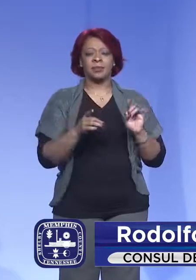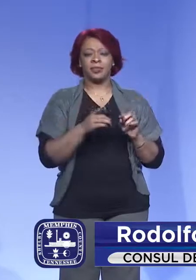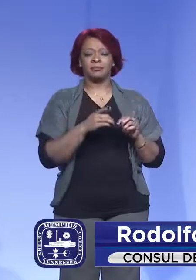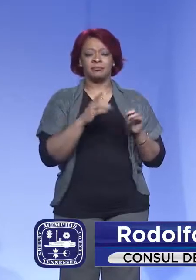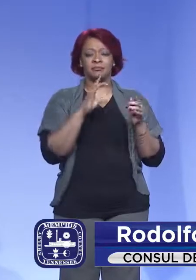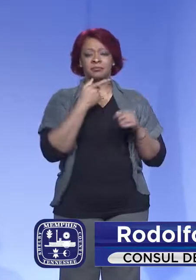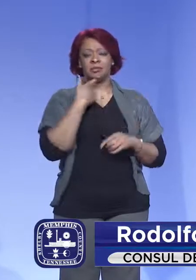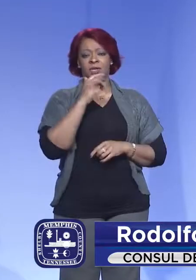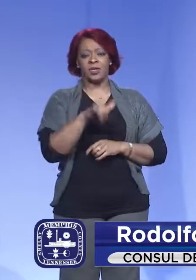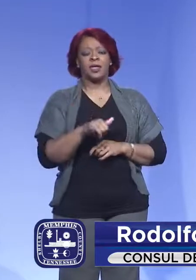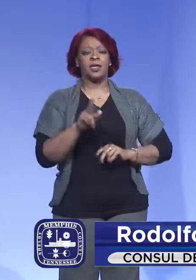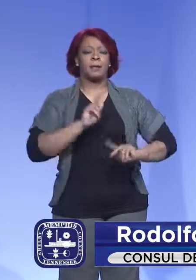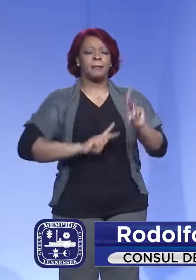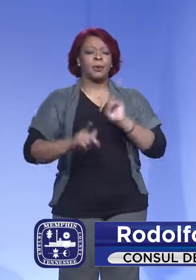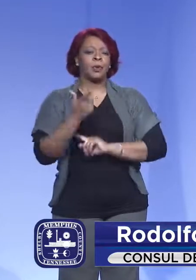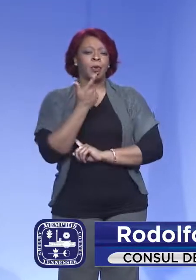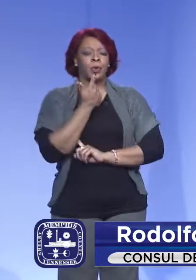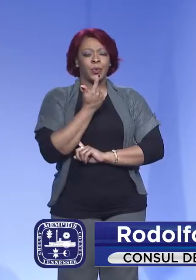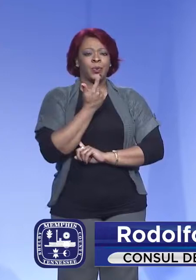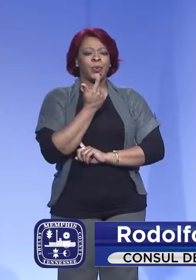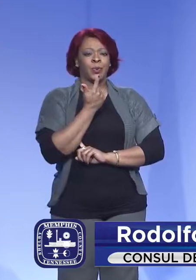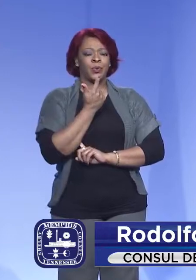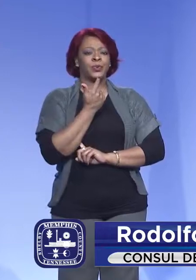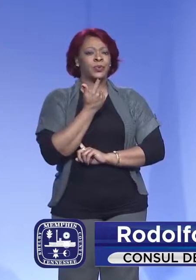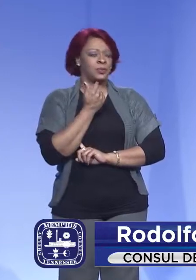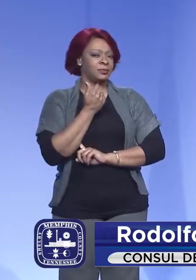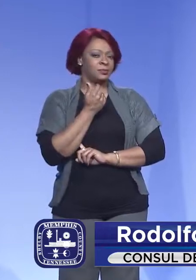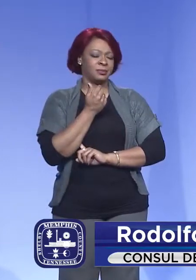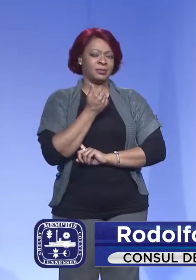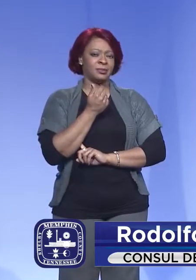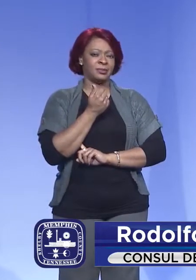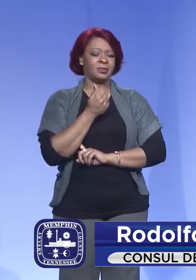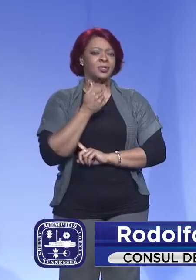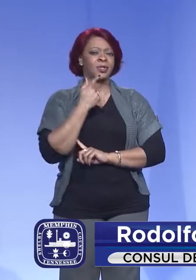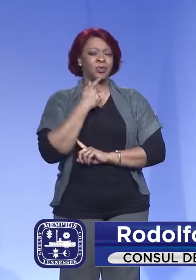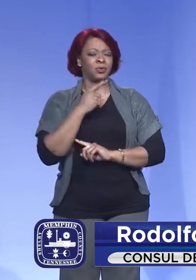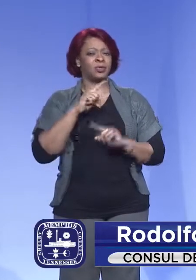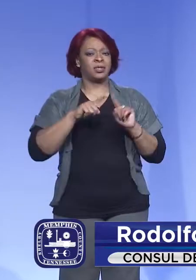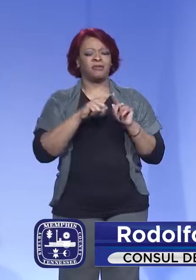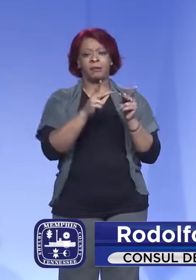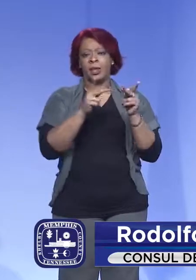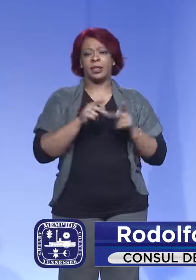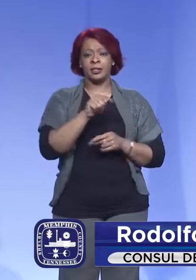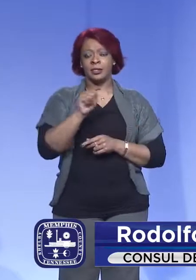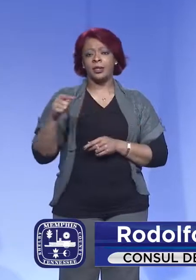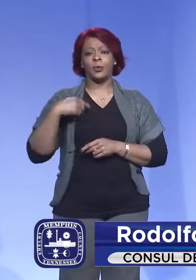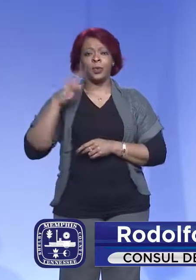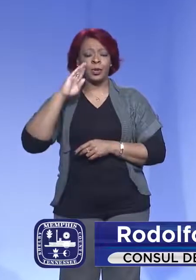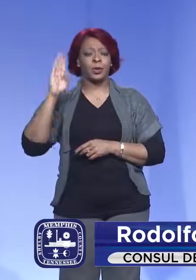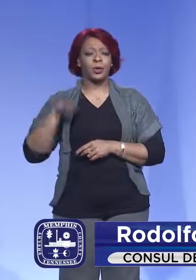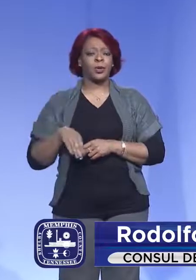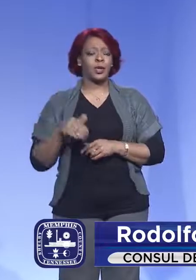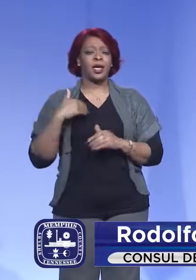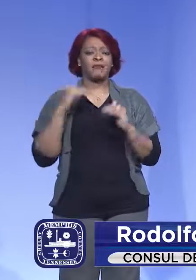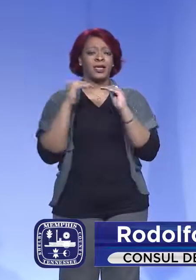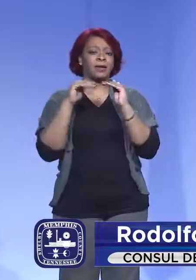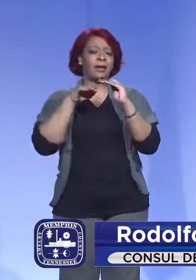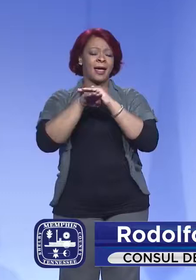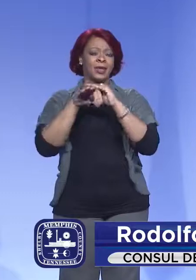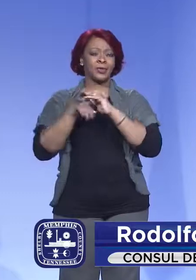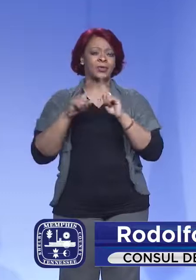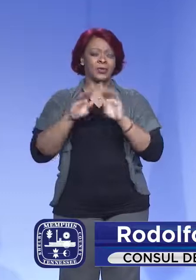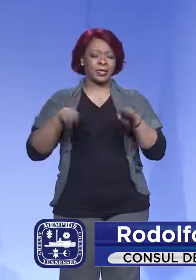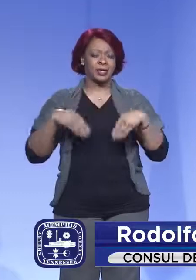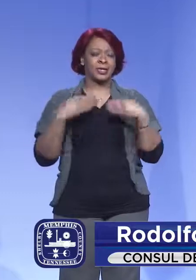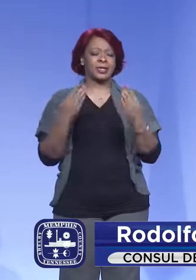said that the people who are in jails, in prisons, will now have an equal access to get